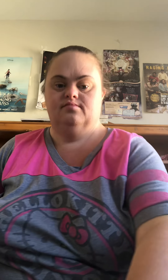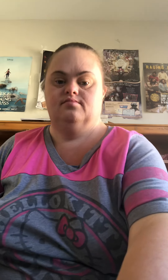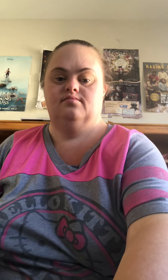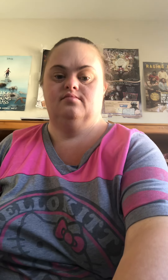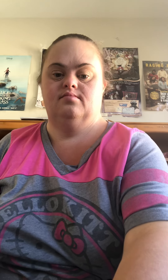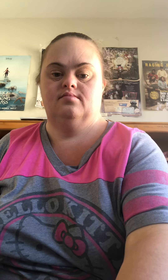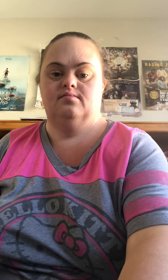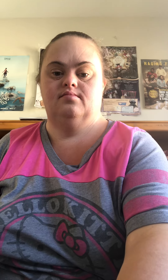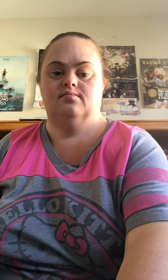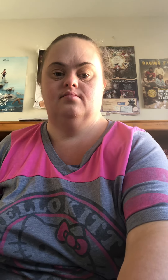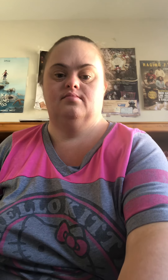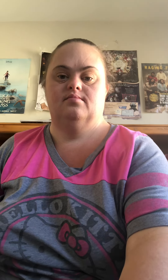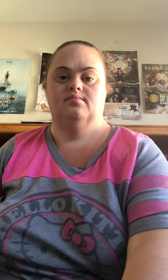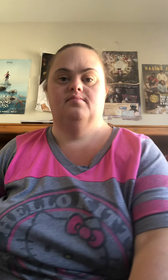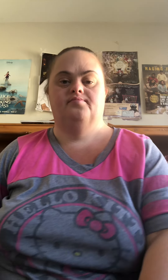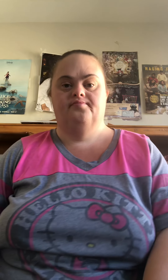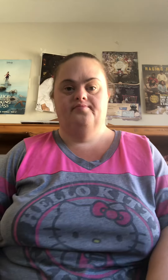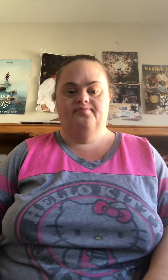music music music